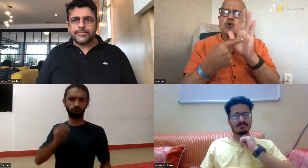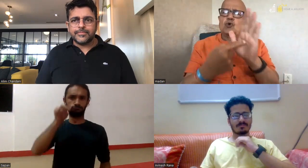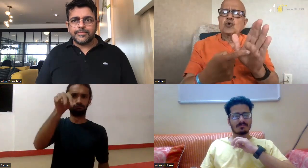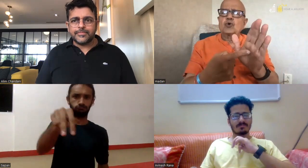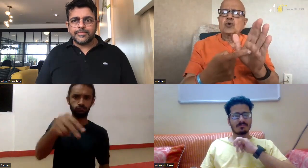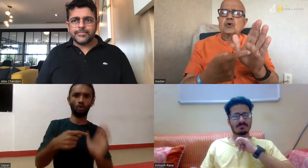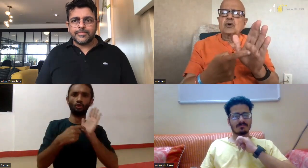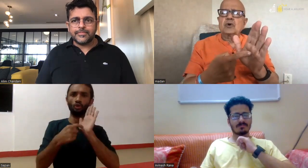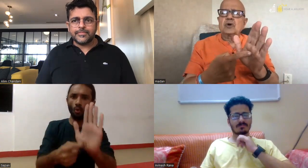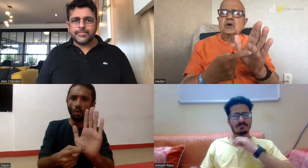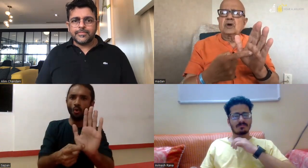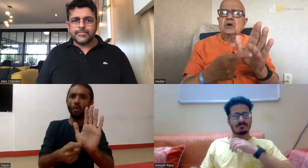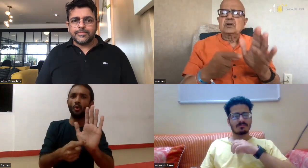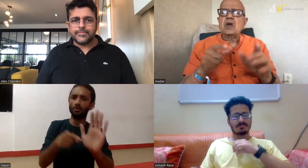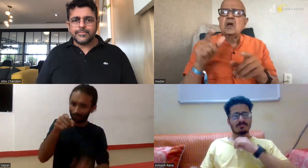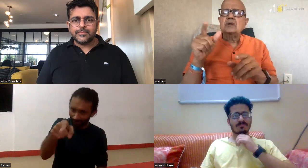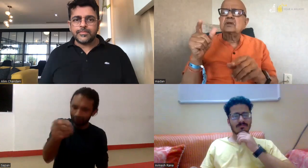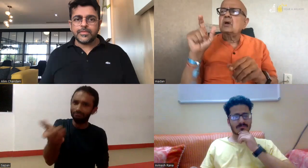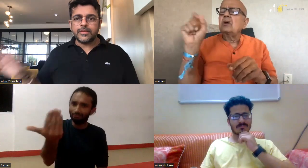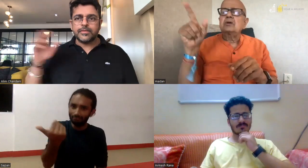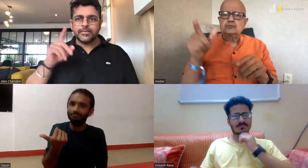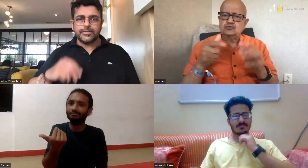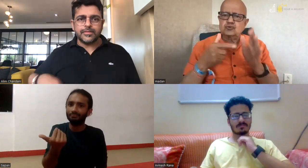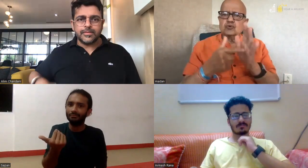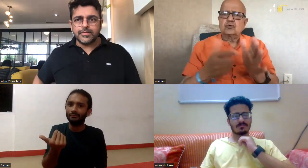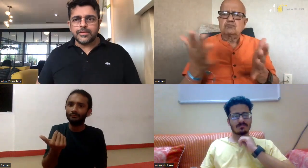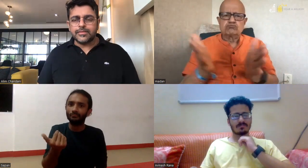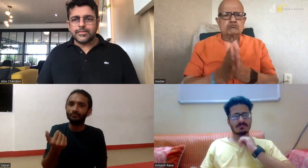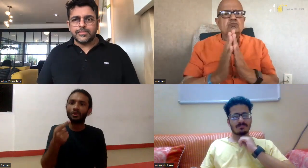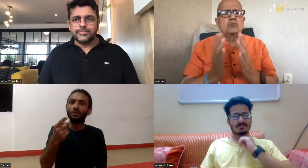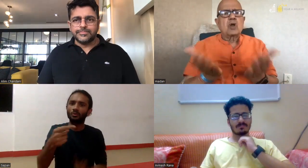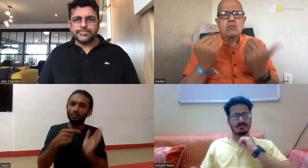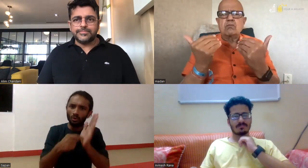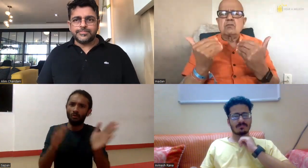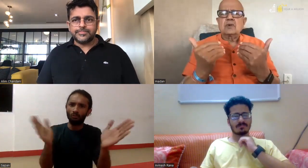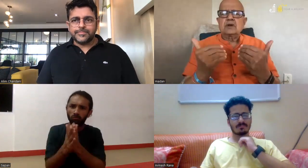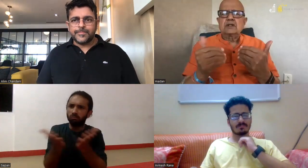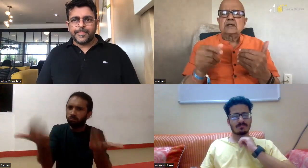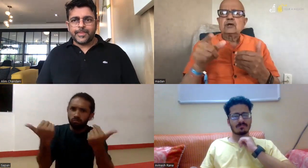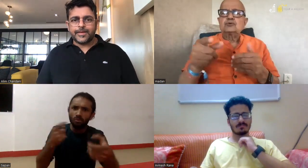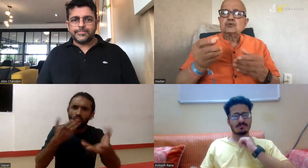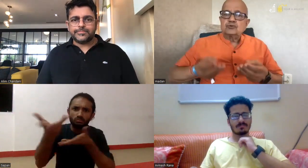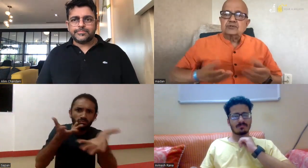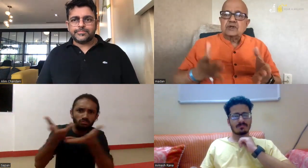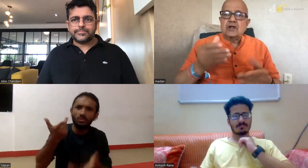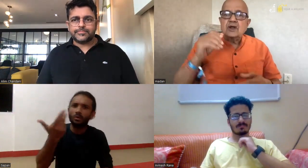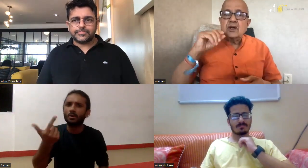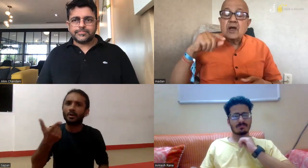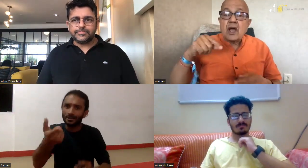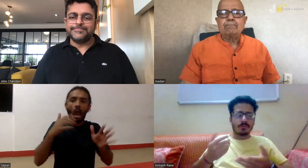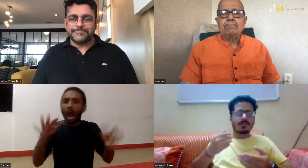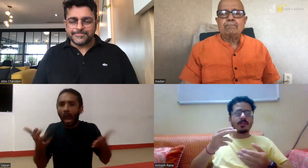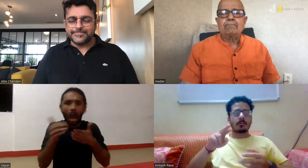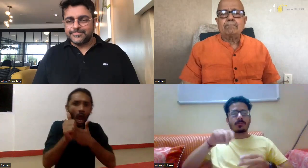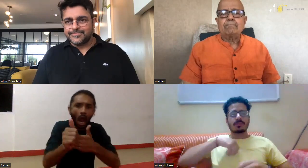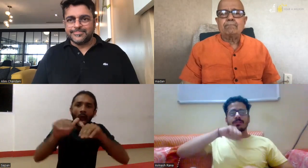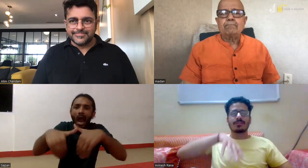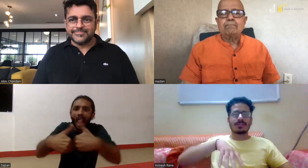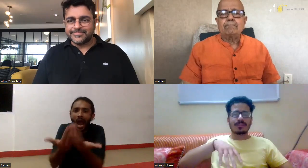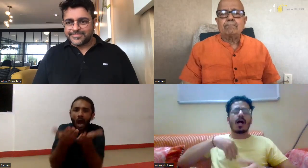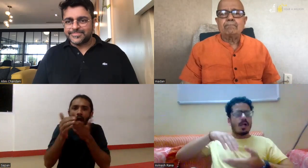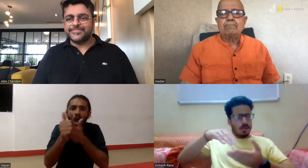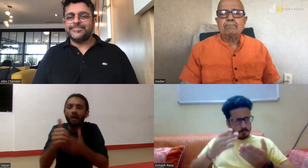My name is Avinash Rana, and this is my sign. And I am studying